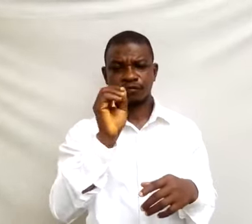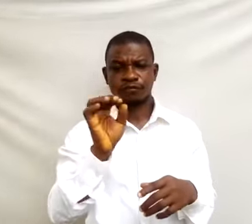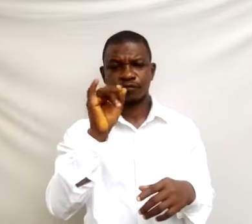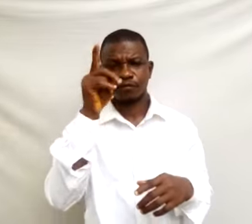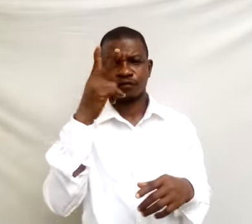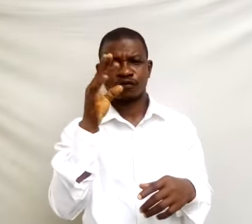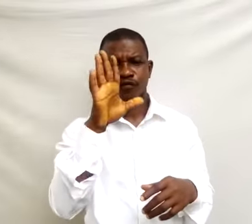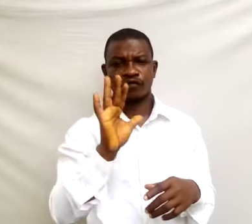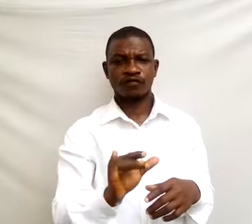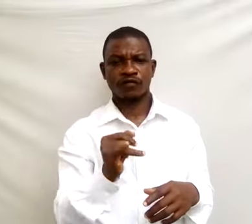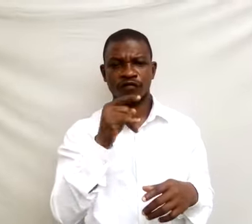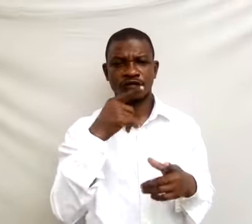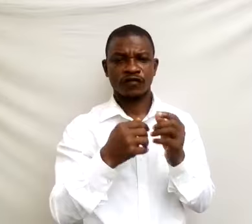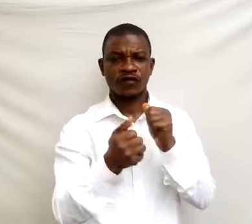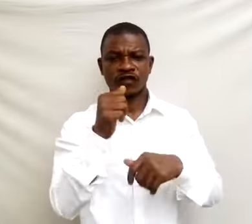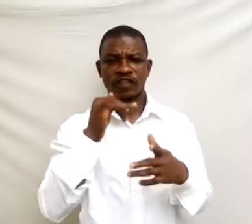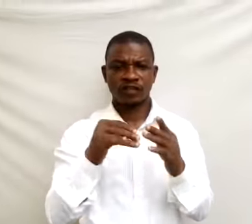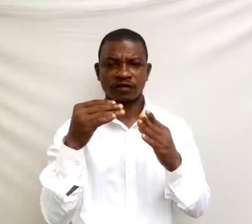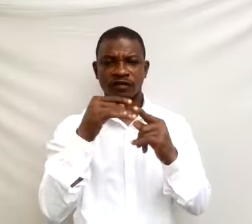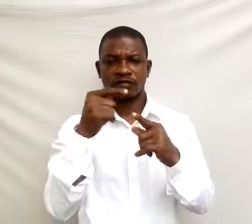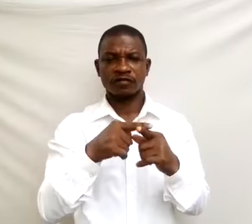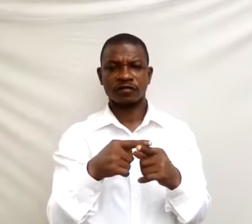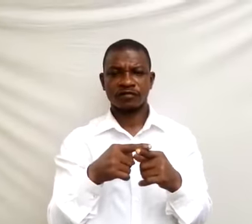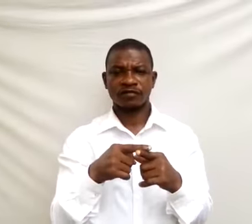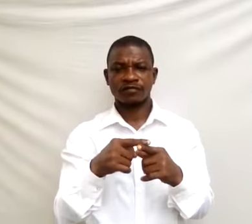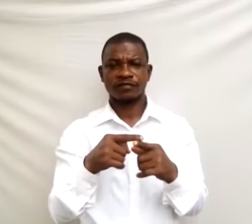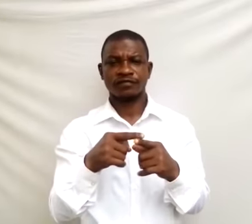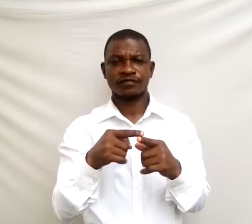1.1025, which is equal to